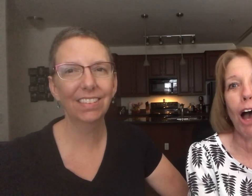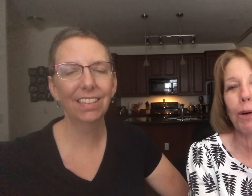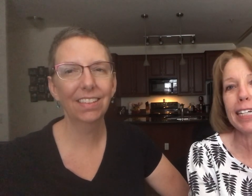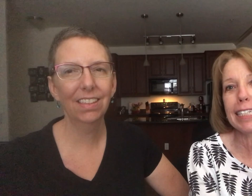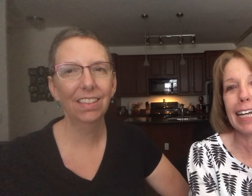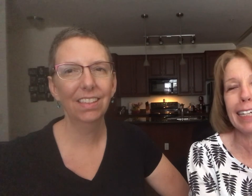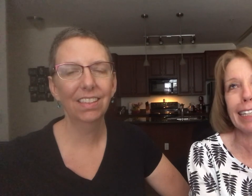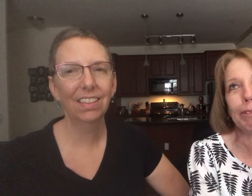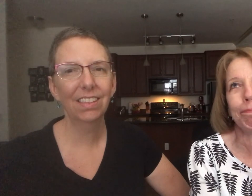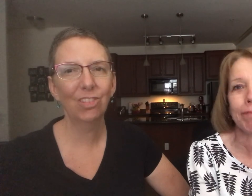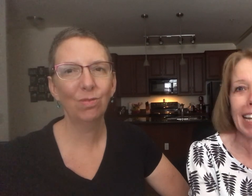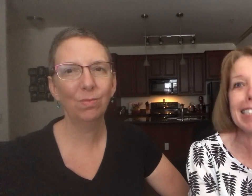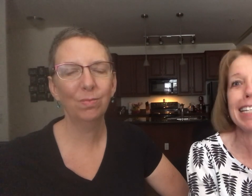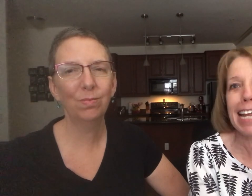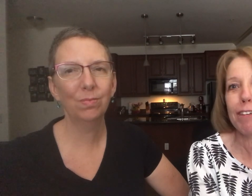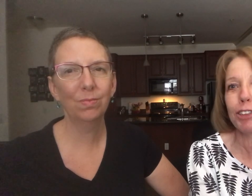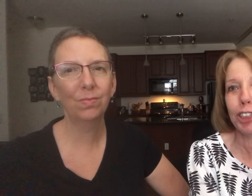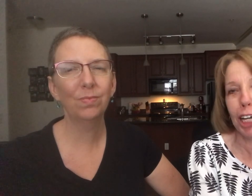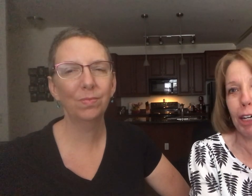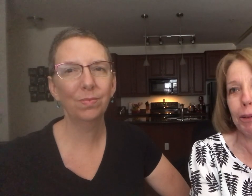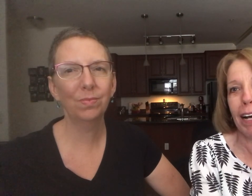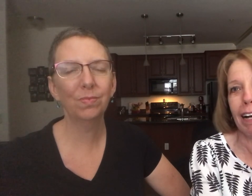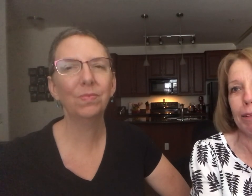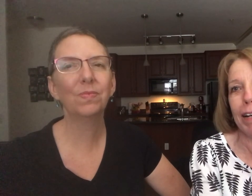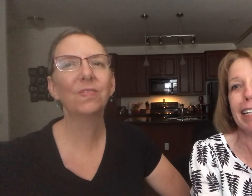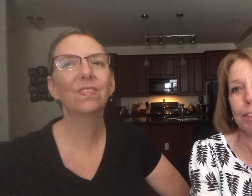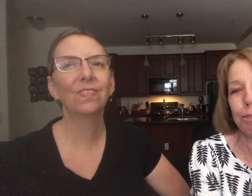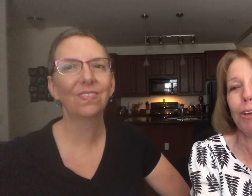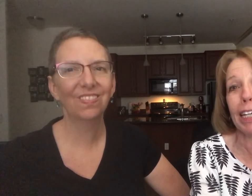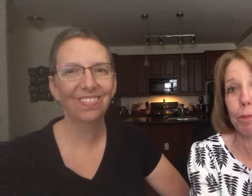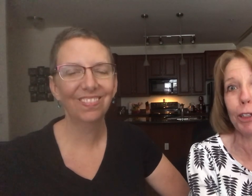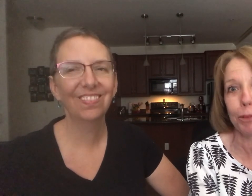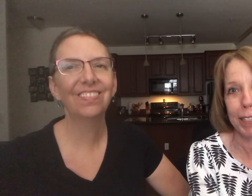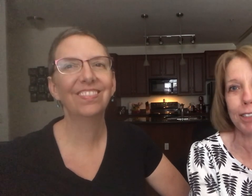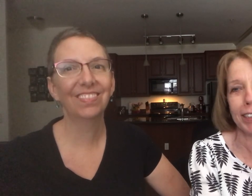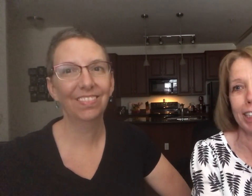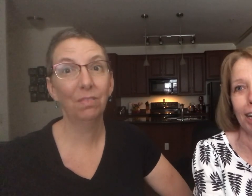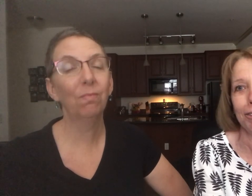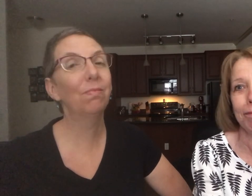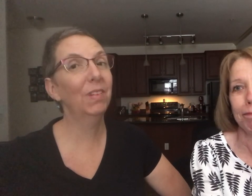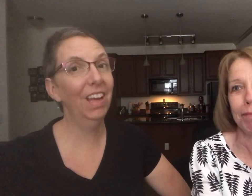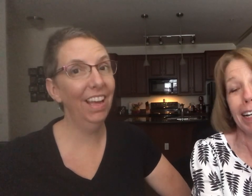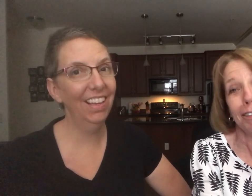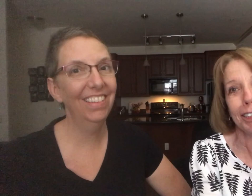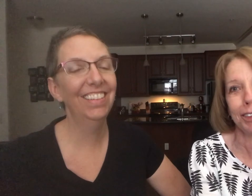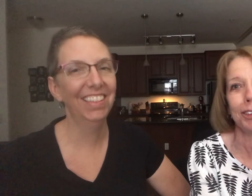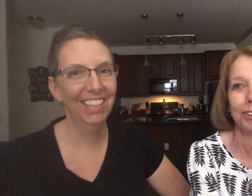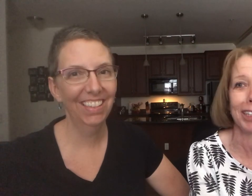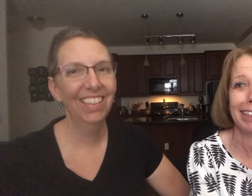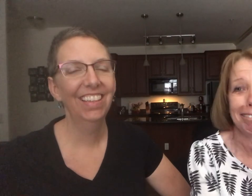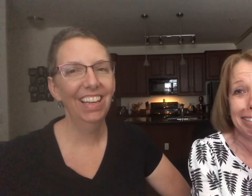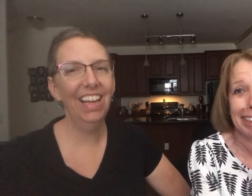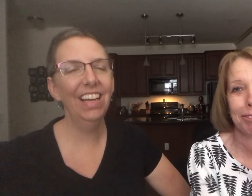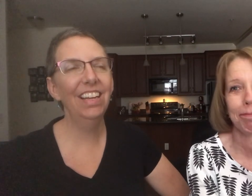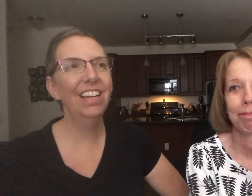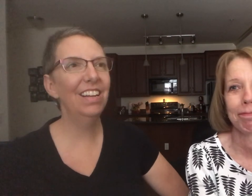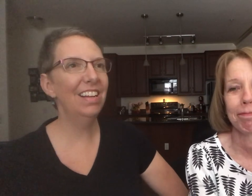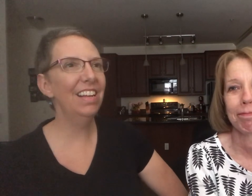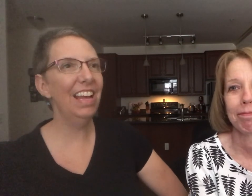Oh, it's a naval show, and it's more like a murder mystery show. But Okay. I really do enjoy it. And